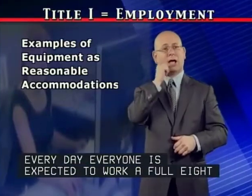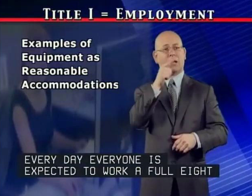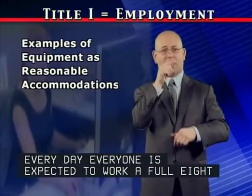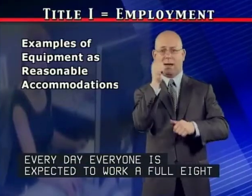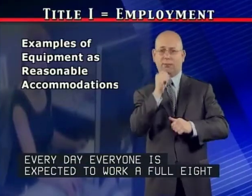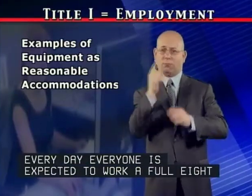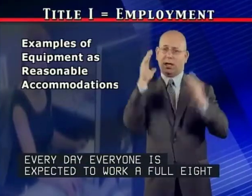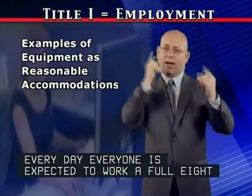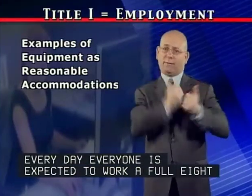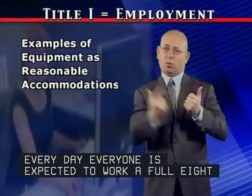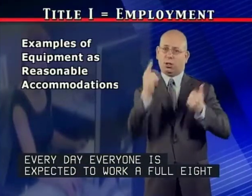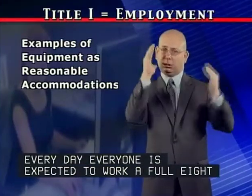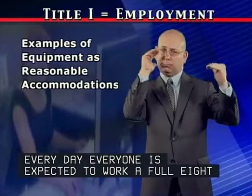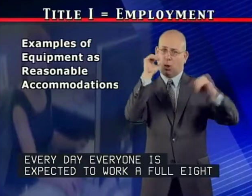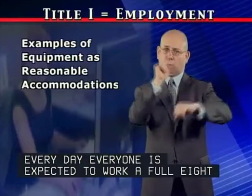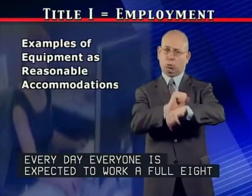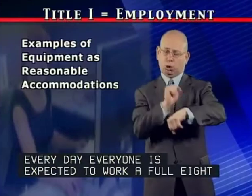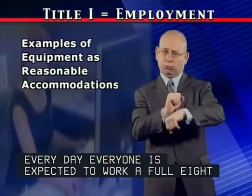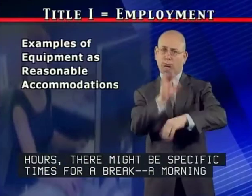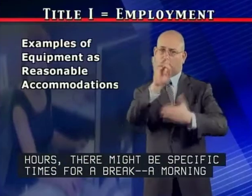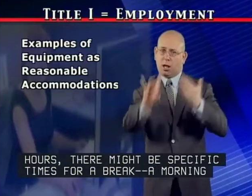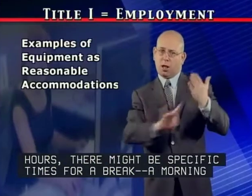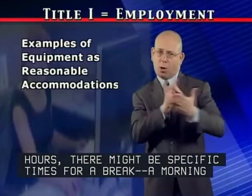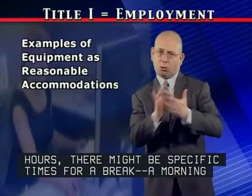day everyone is expected to work a full 8 hours,